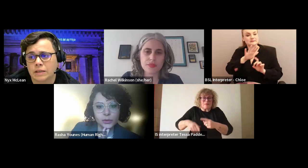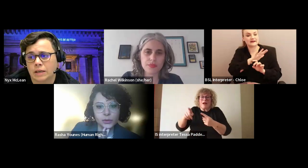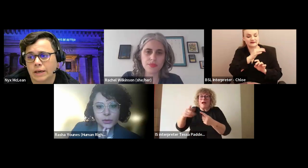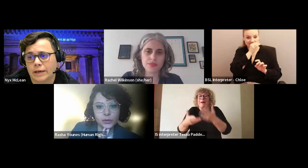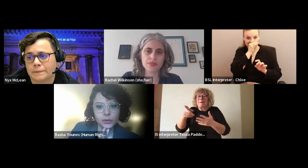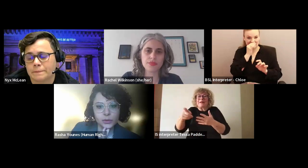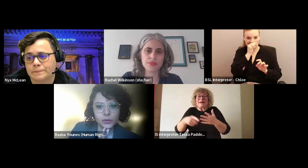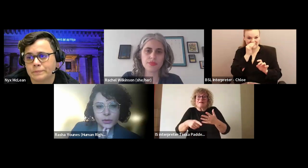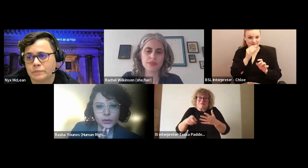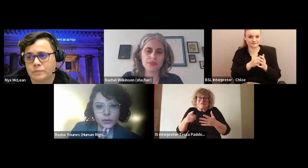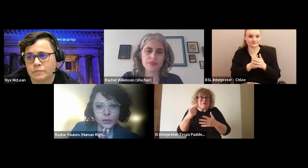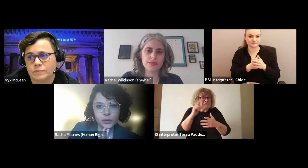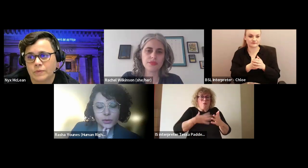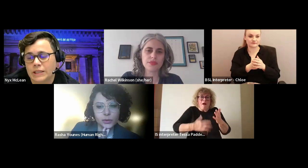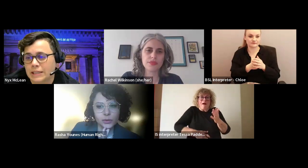organizing.